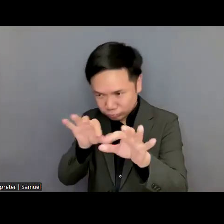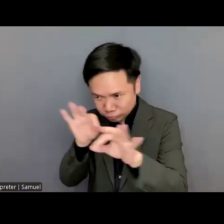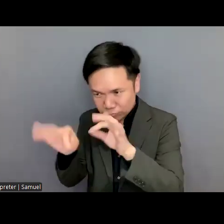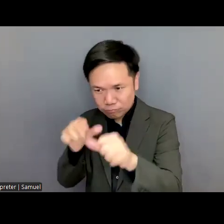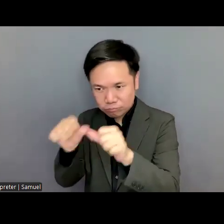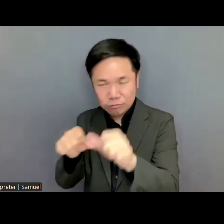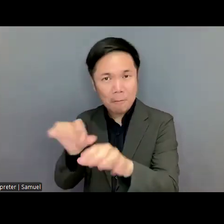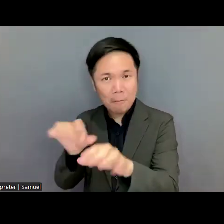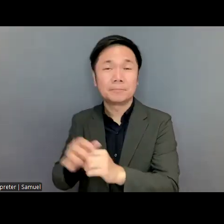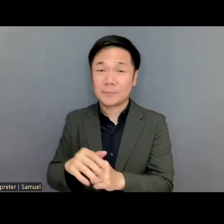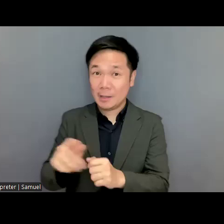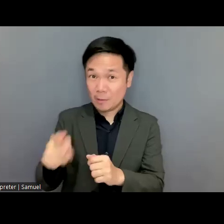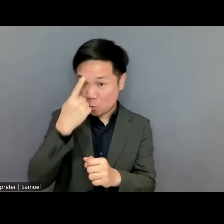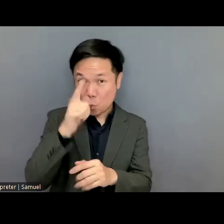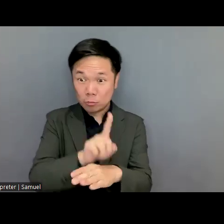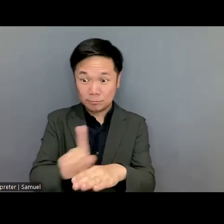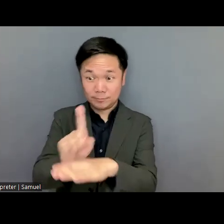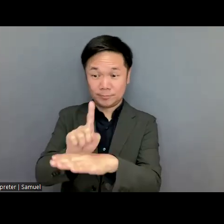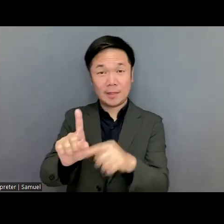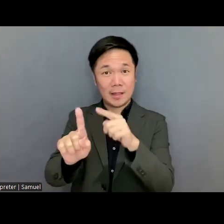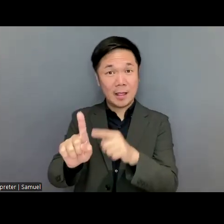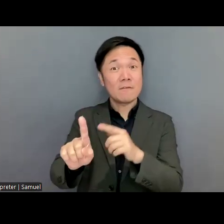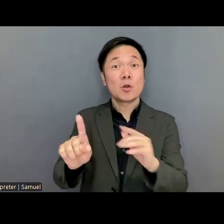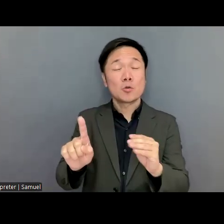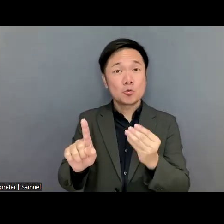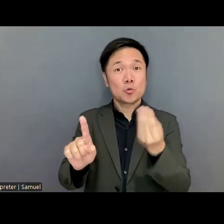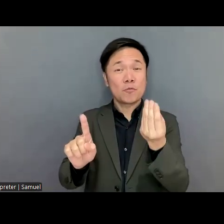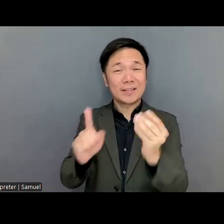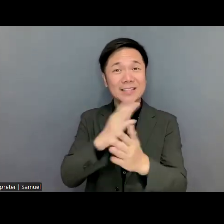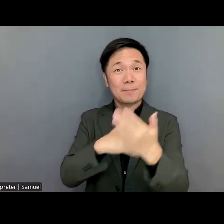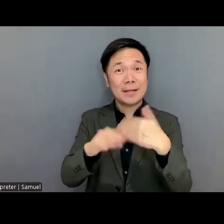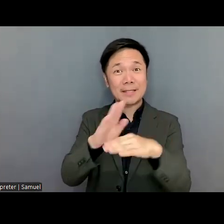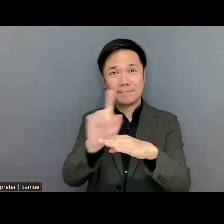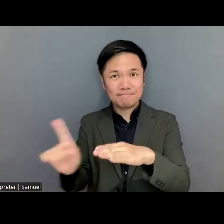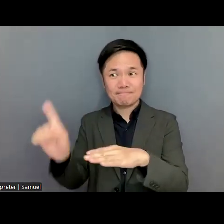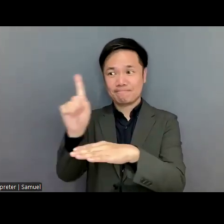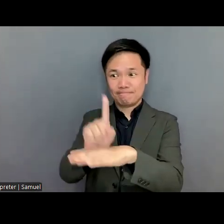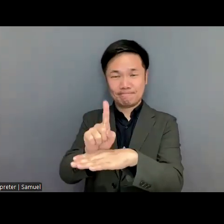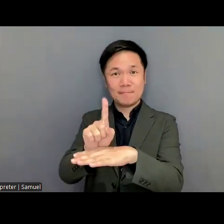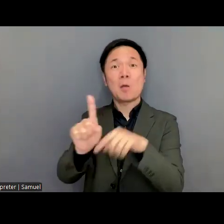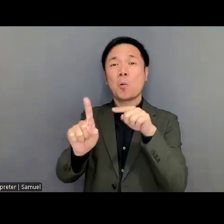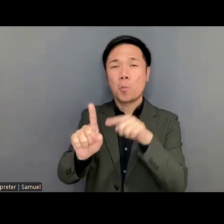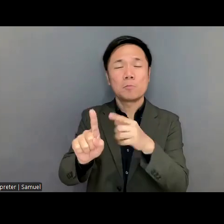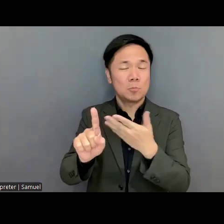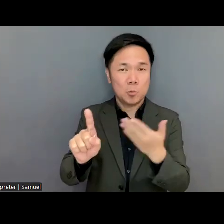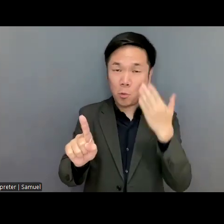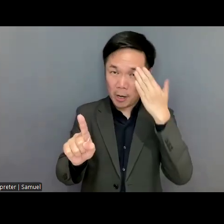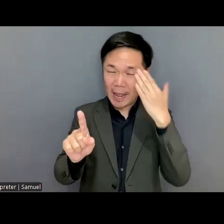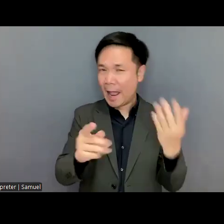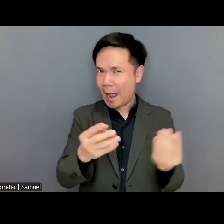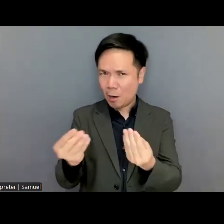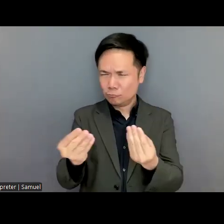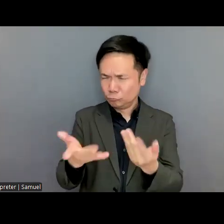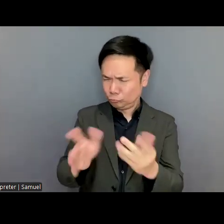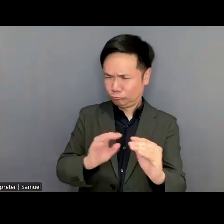we know who will be selected for that, we will be having different meetings with them in order also to prepare